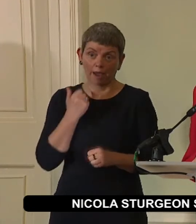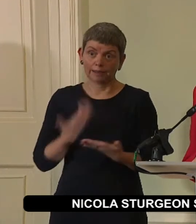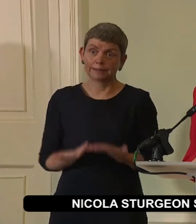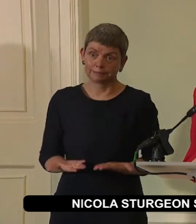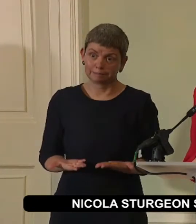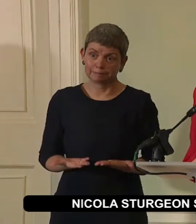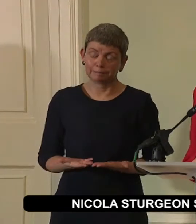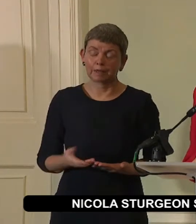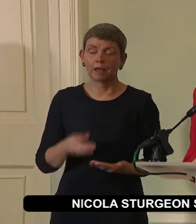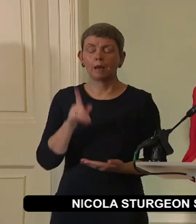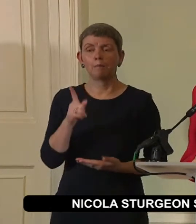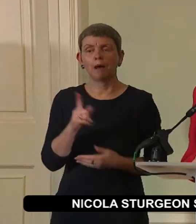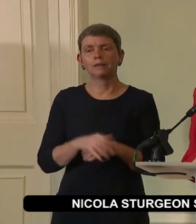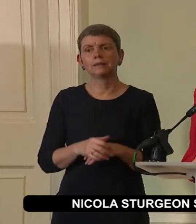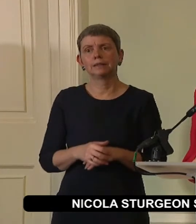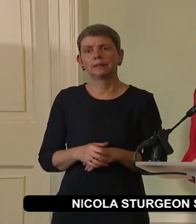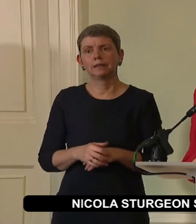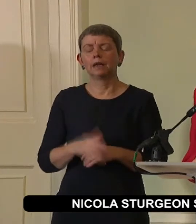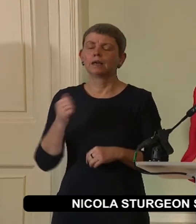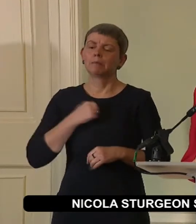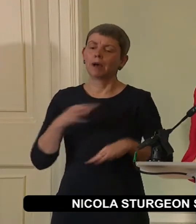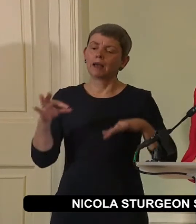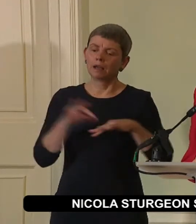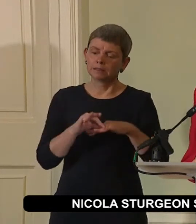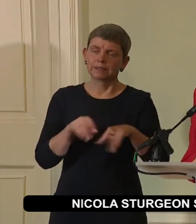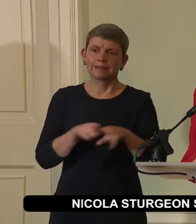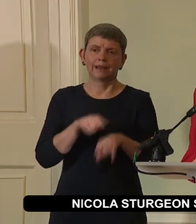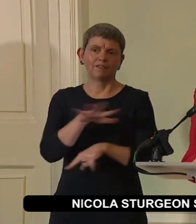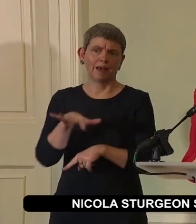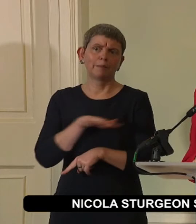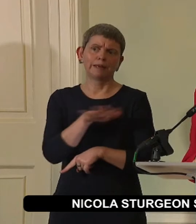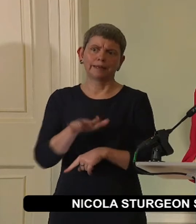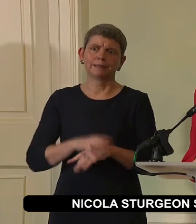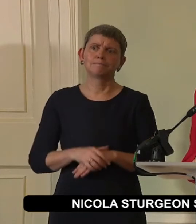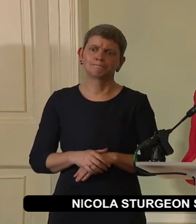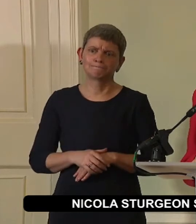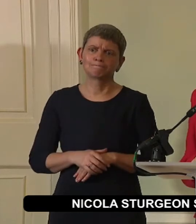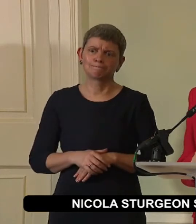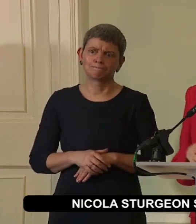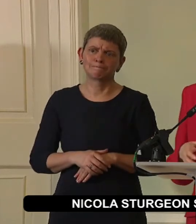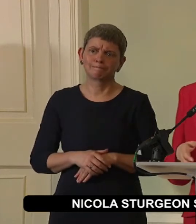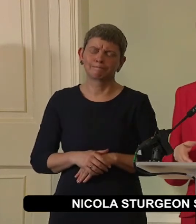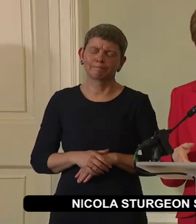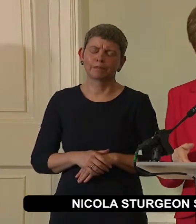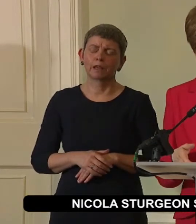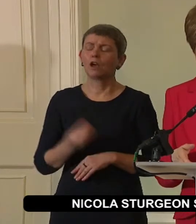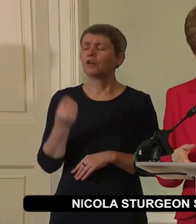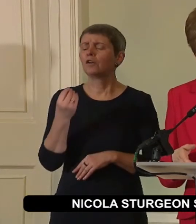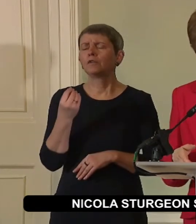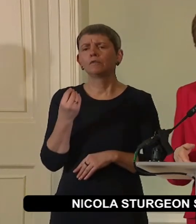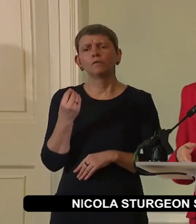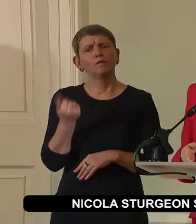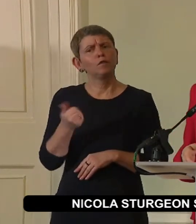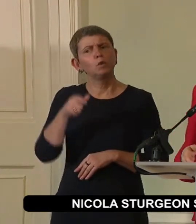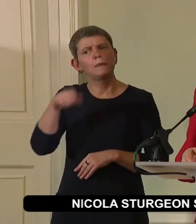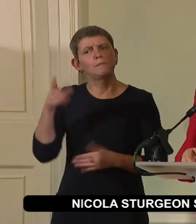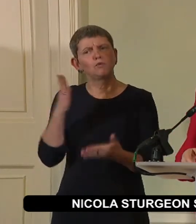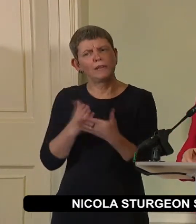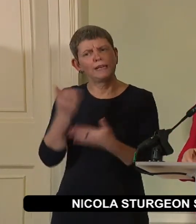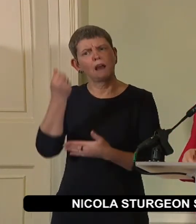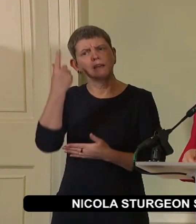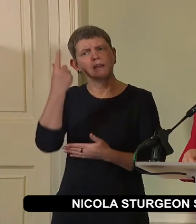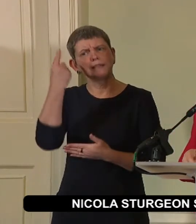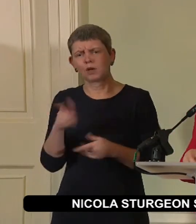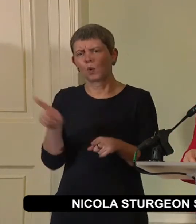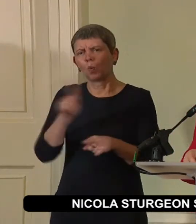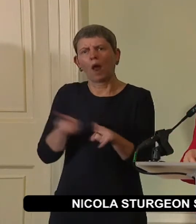there are a couple of exceptions. Firstly, my husband and family. Few people understand the price families of politicians pay